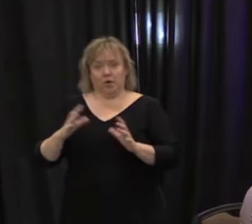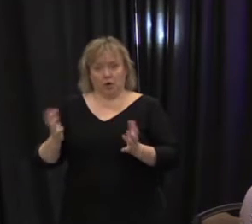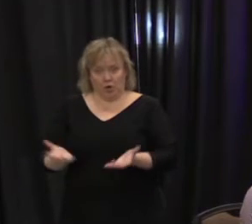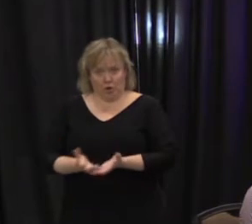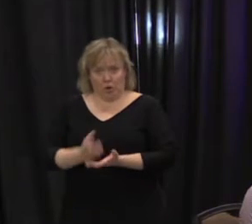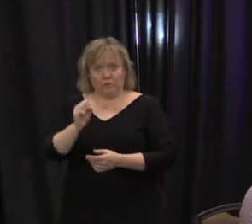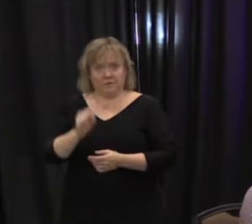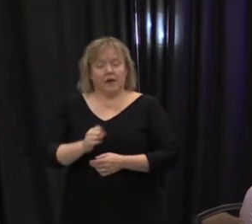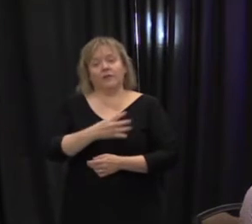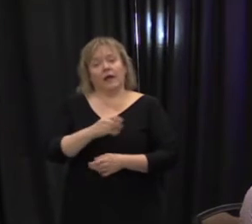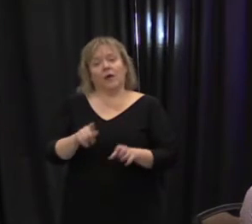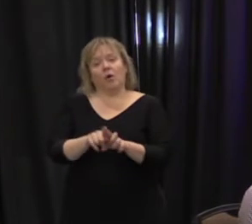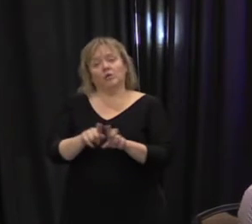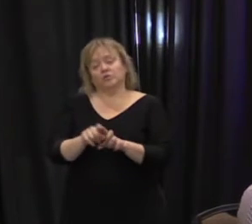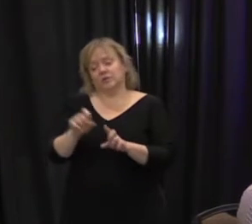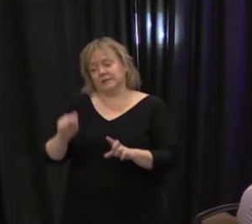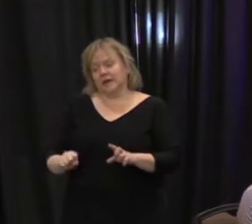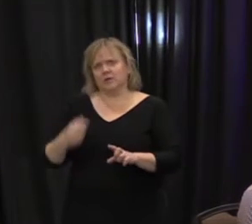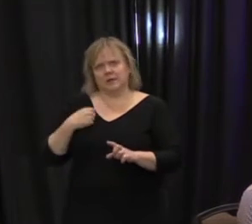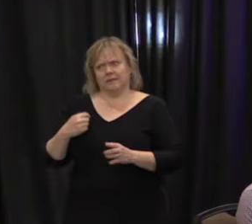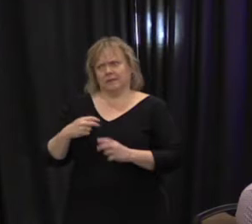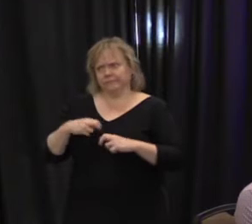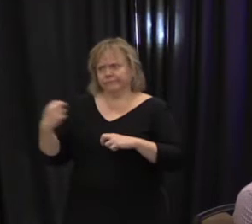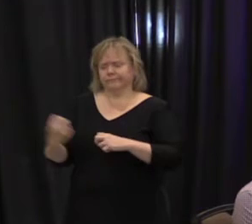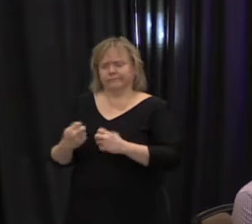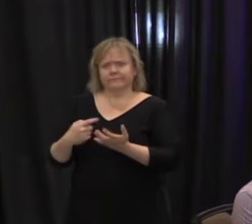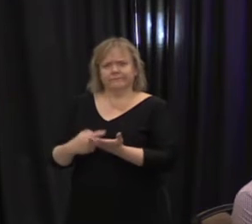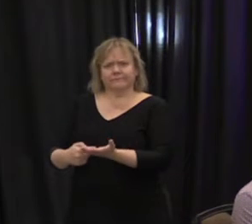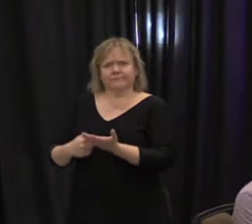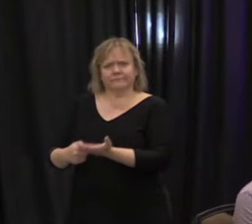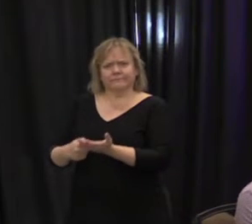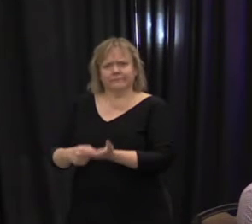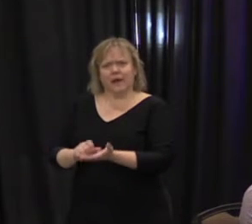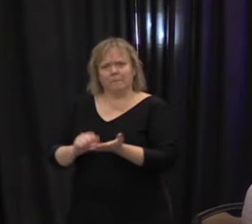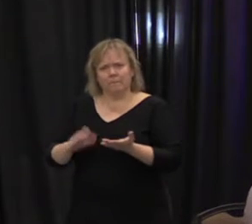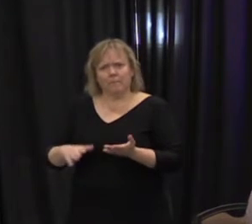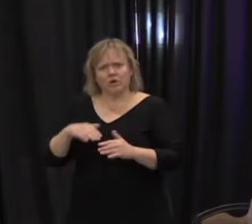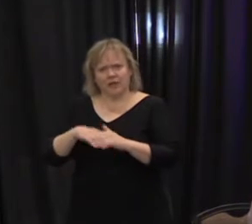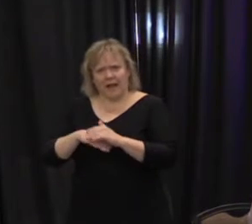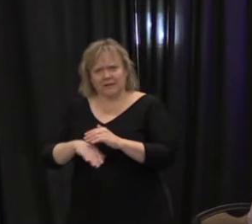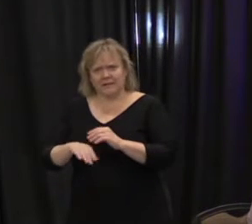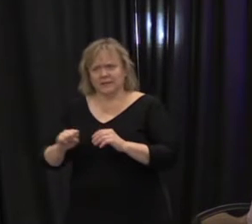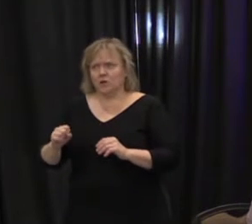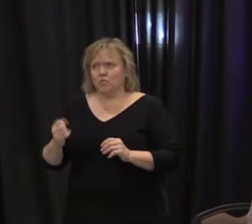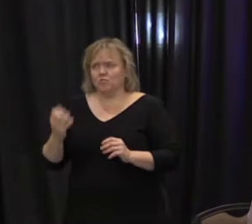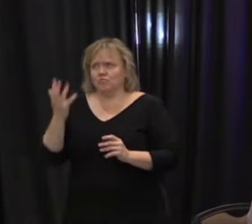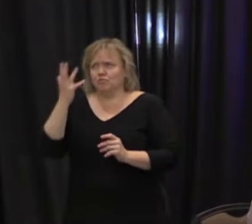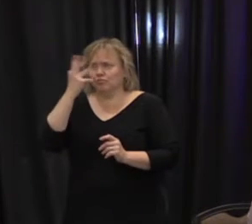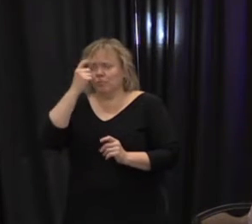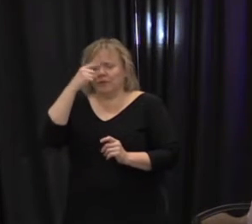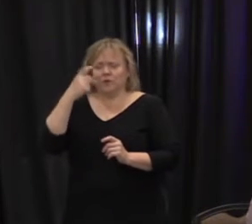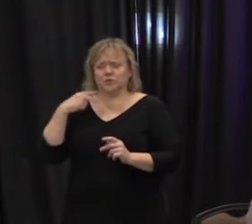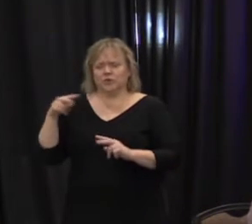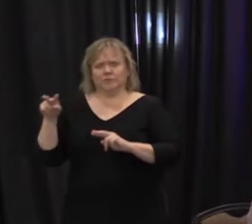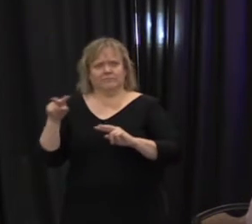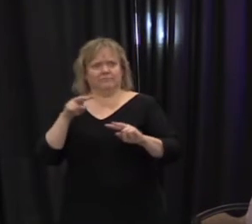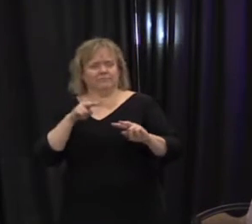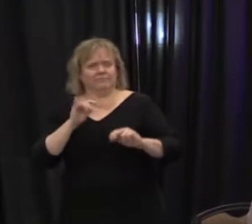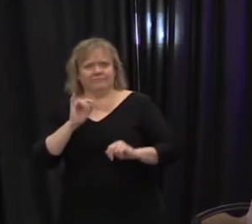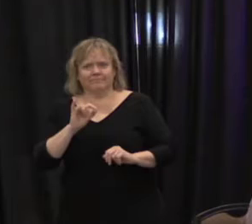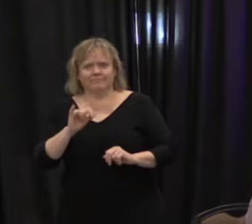have conversations around abortion access. And it was so beautiful because we were able to see those connections and be like, we go through these same